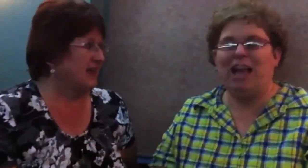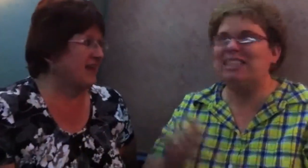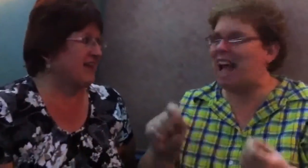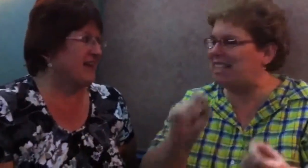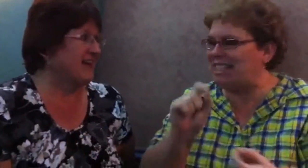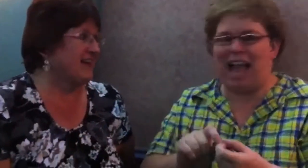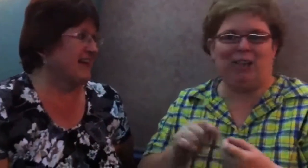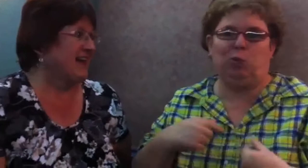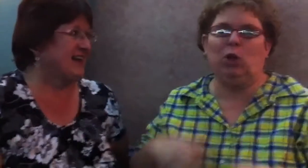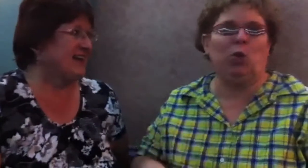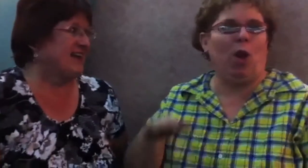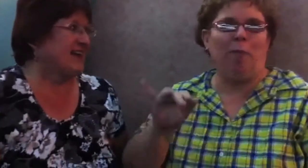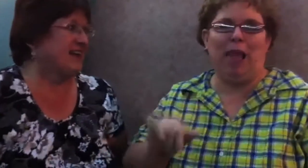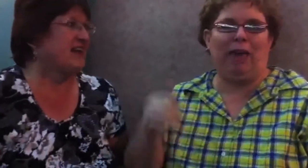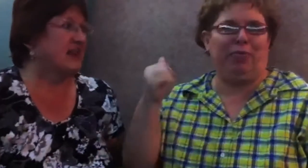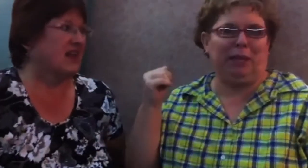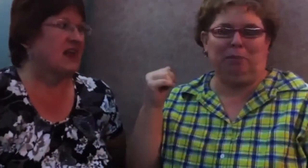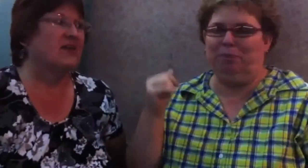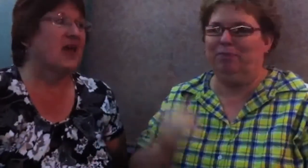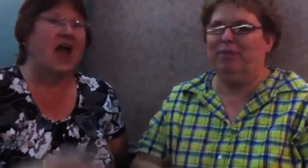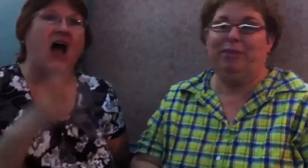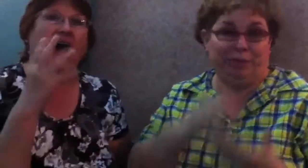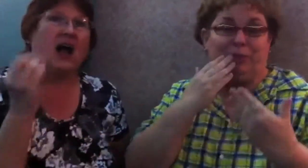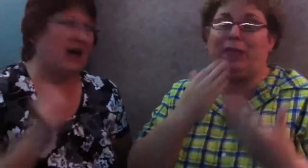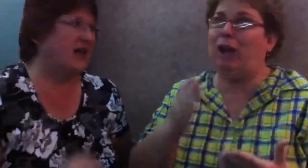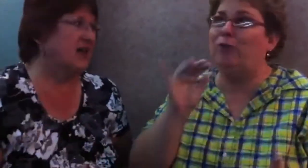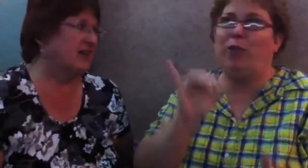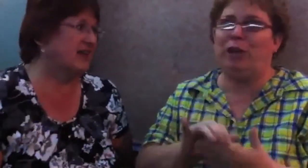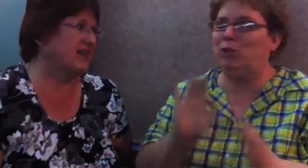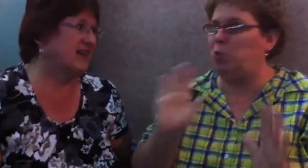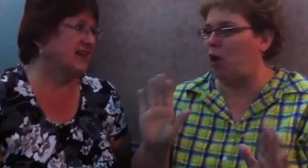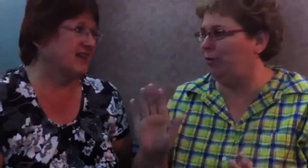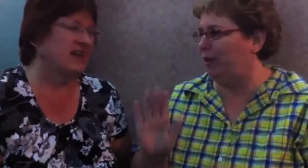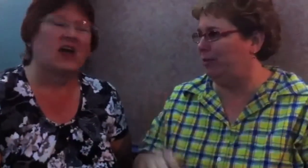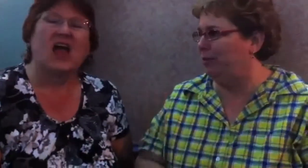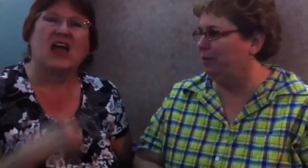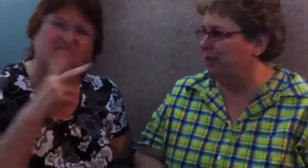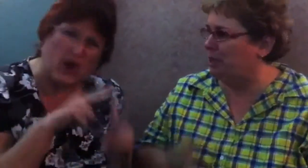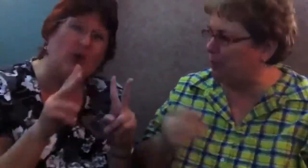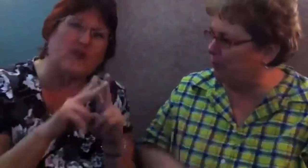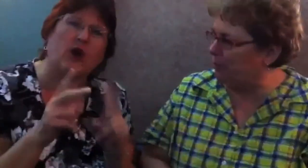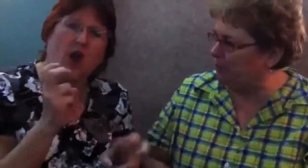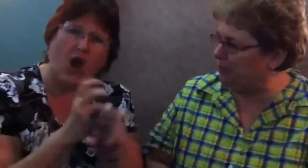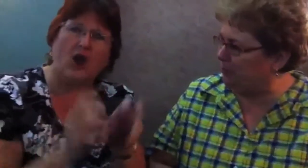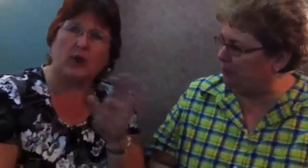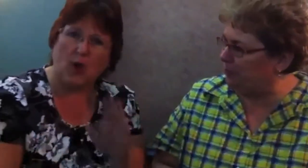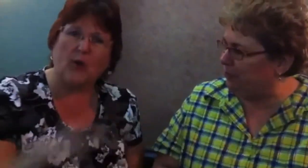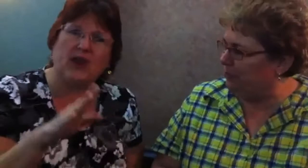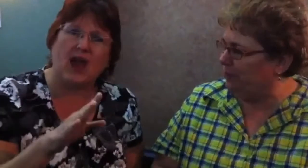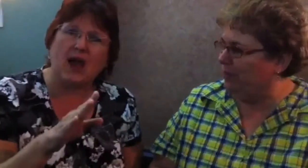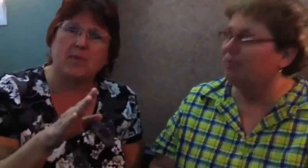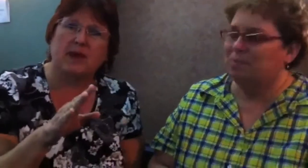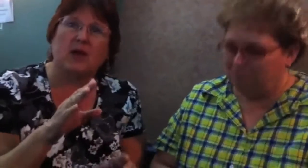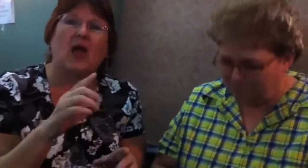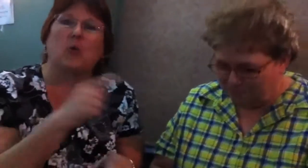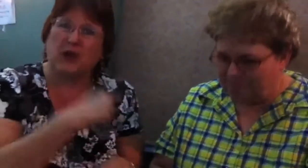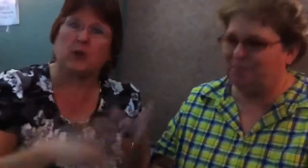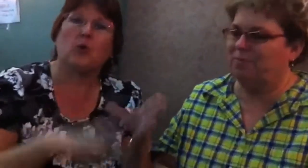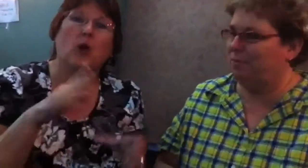same thing. We grew up exactly like that. Oh, it's very, very hard growing up. We grew up